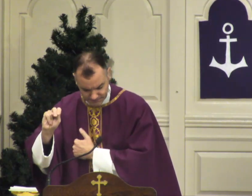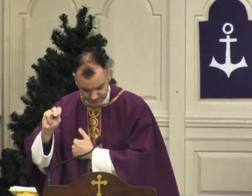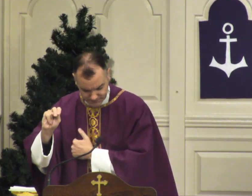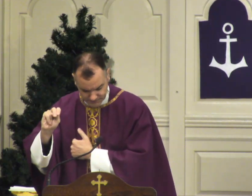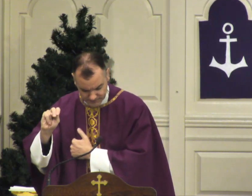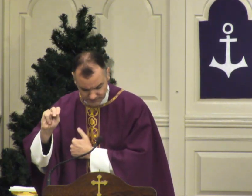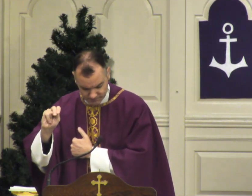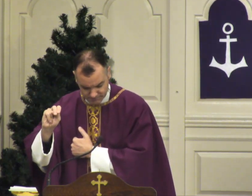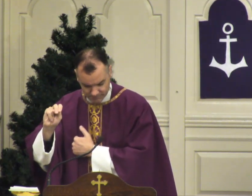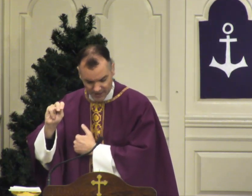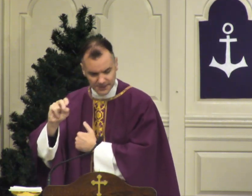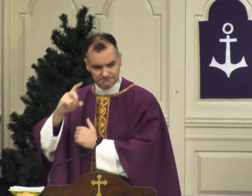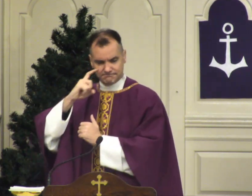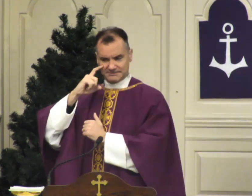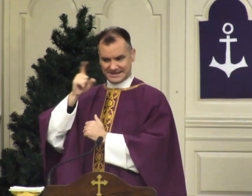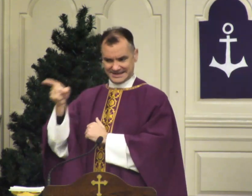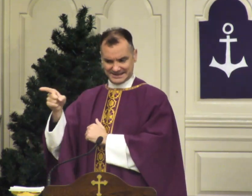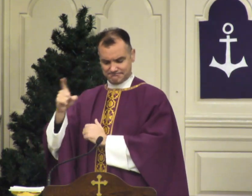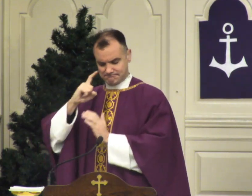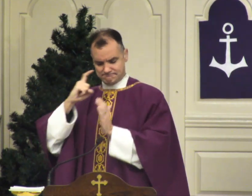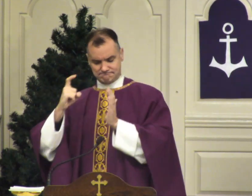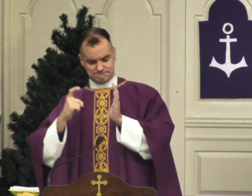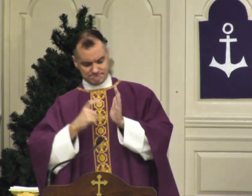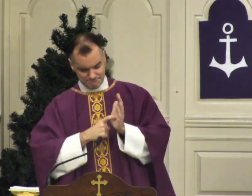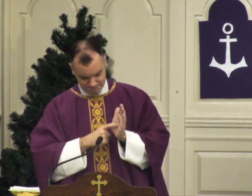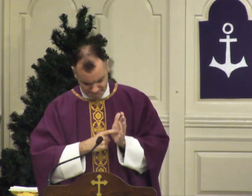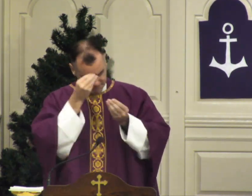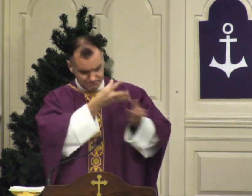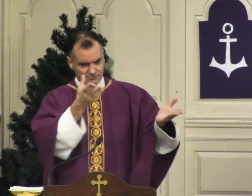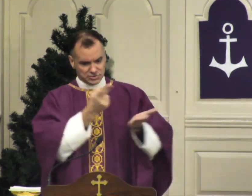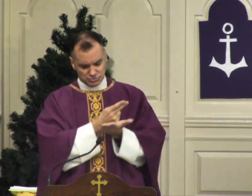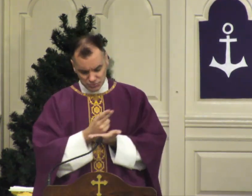and he testified to the truth.